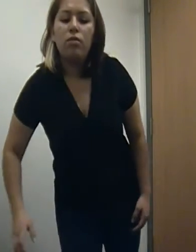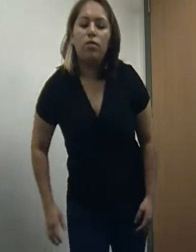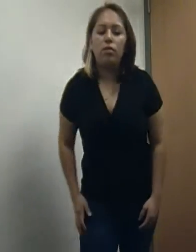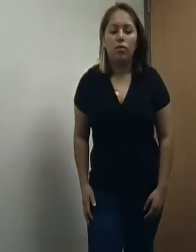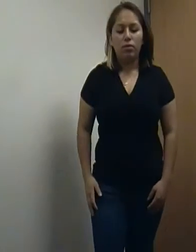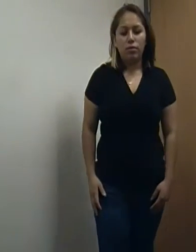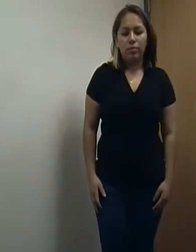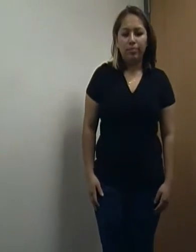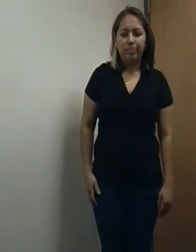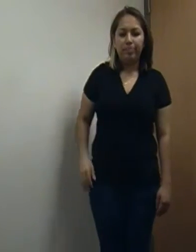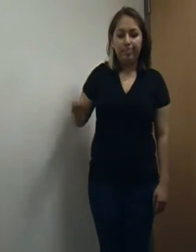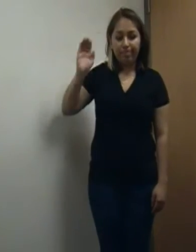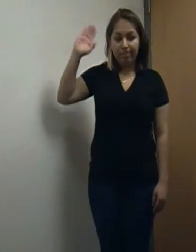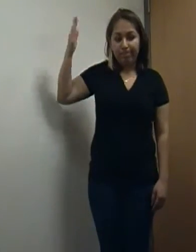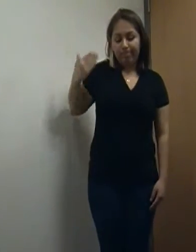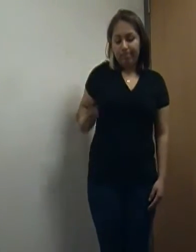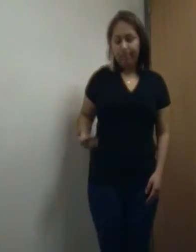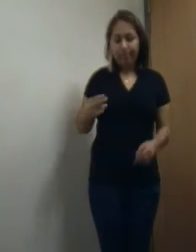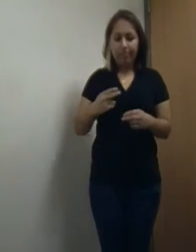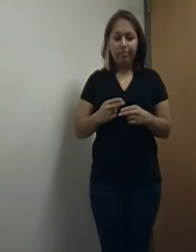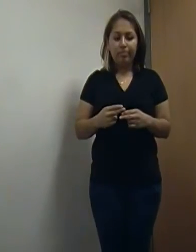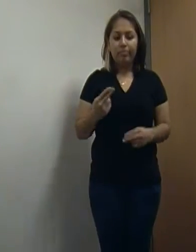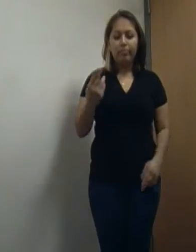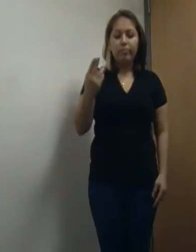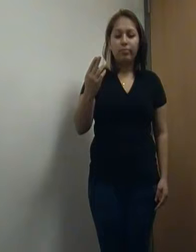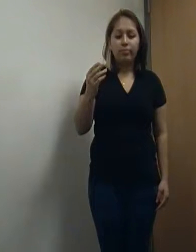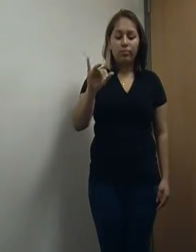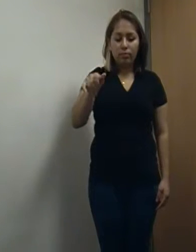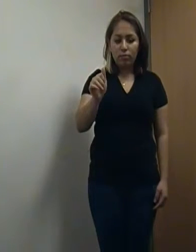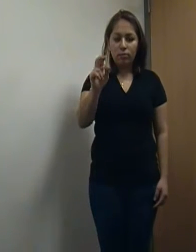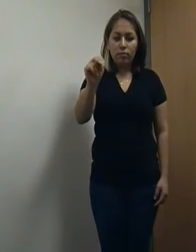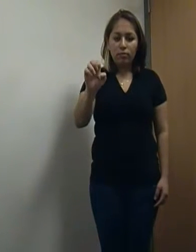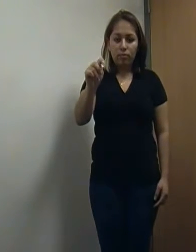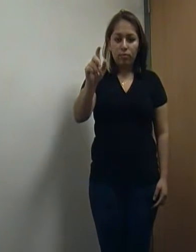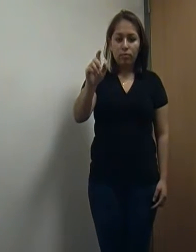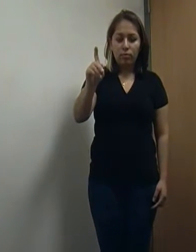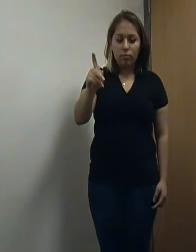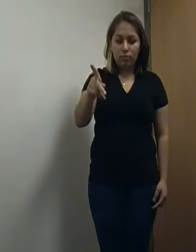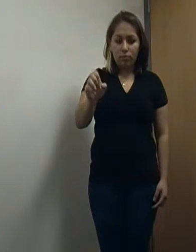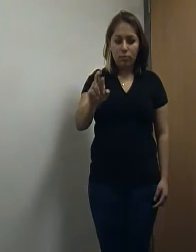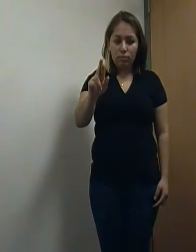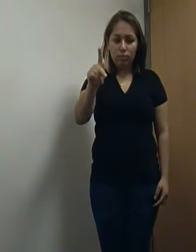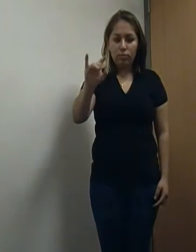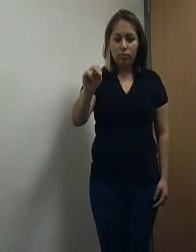Hi, my name is Janet Perkin, and I'm going to tell you about my hobby, which is antique collecting.